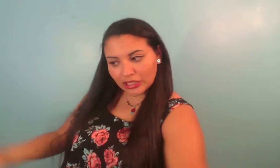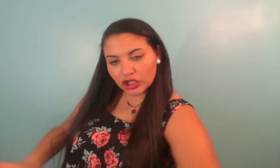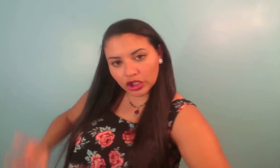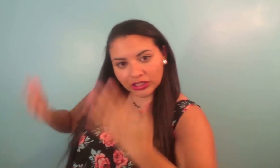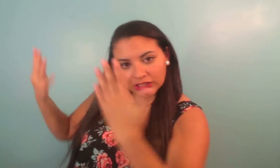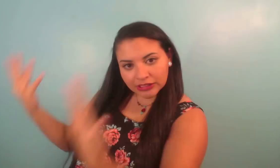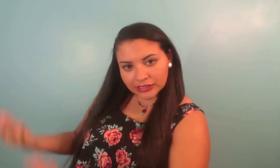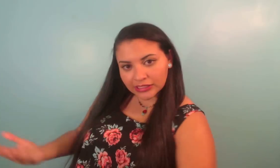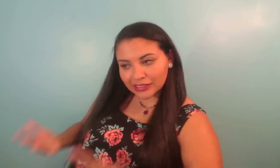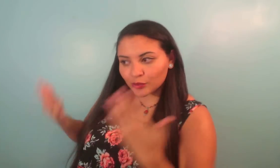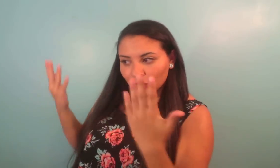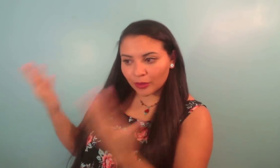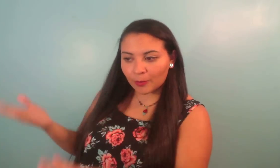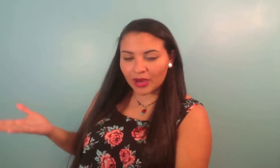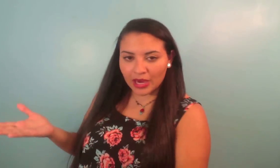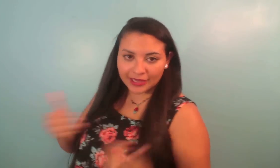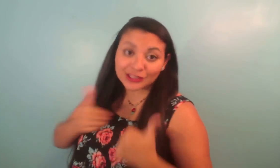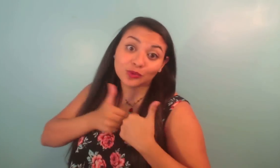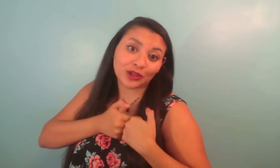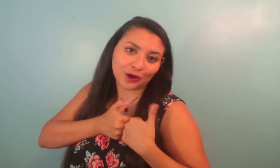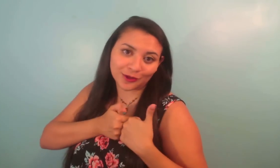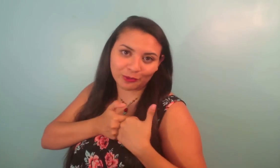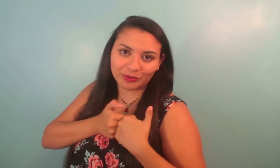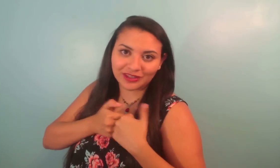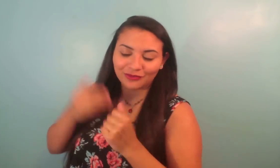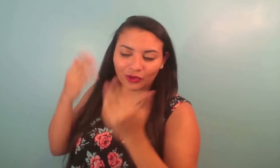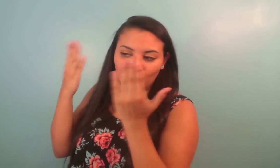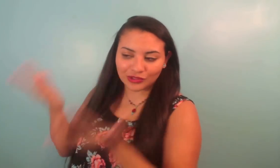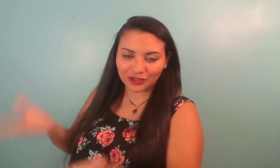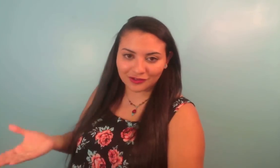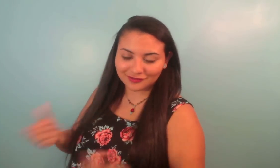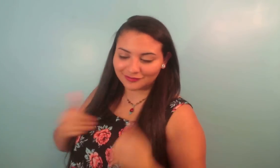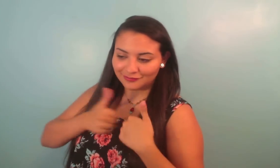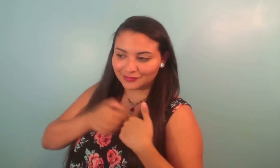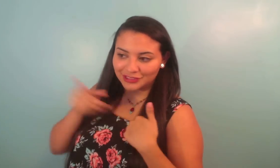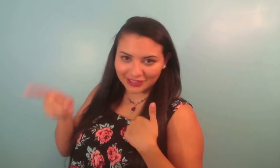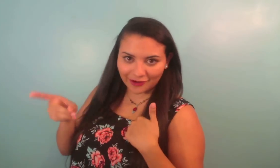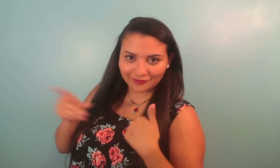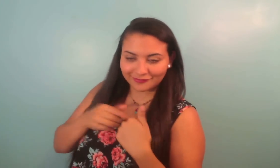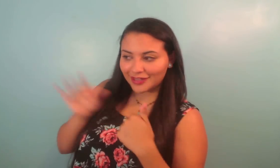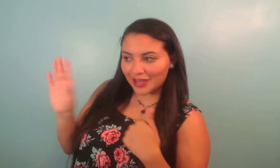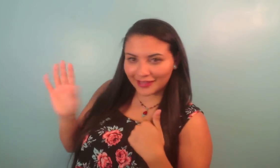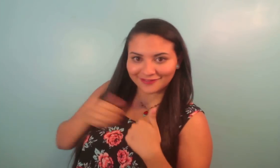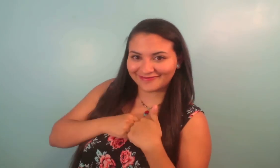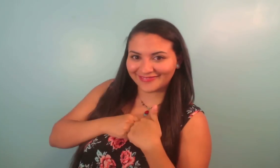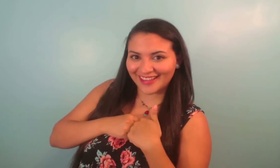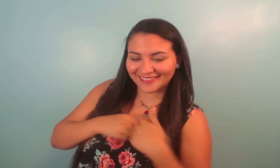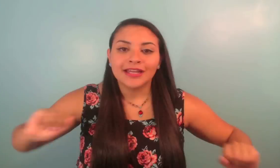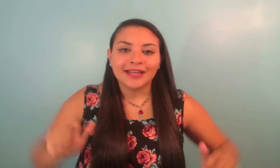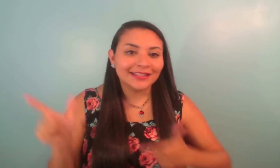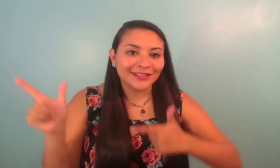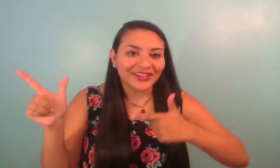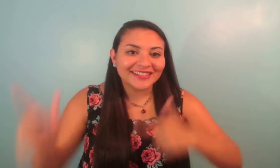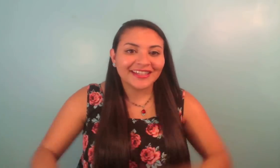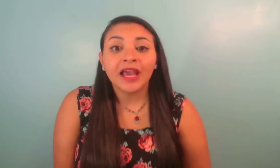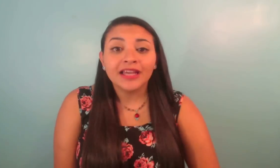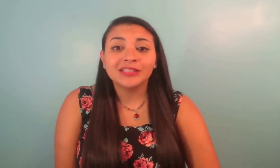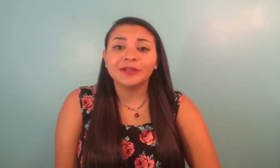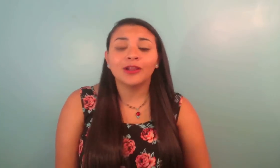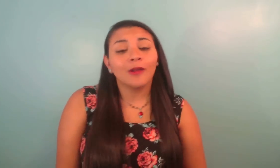here is where my sweetheart will be for the whole song. She's there. Yeah. Next lyric. It's been a long